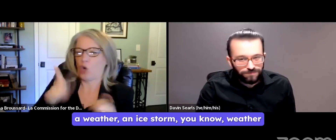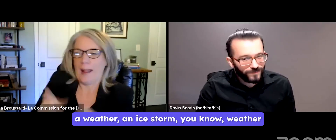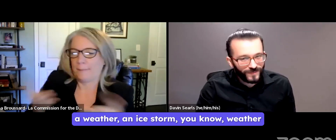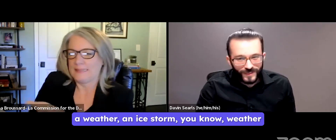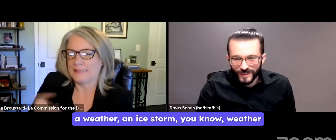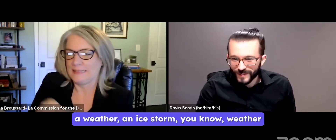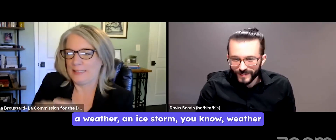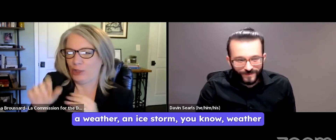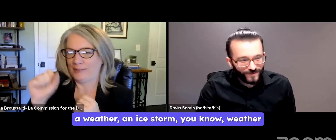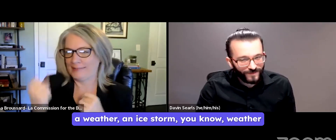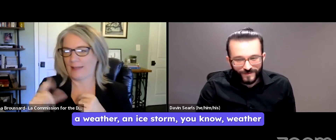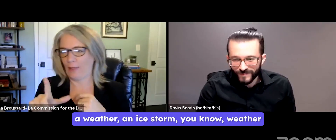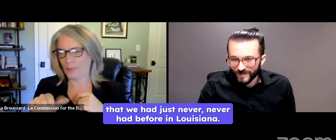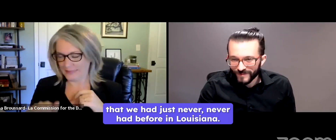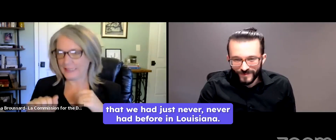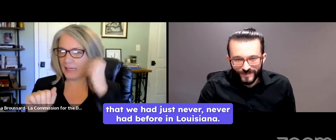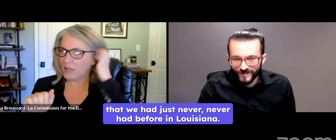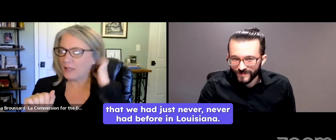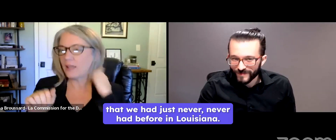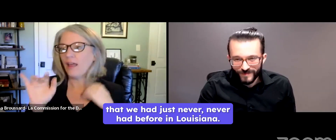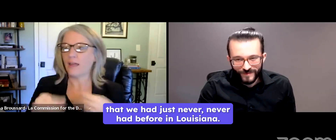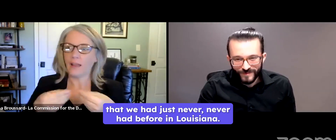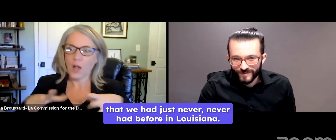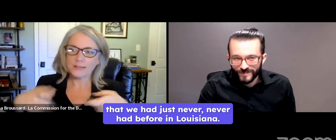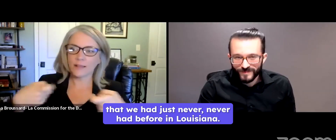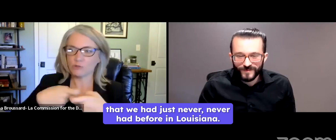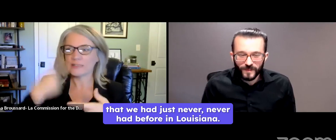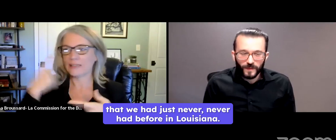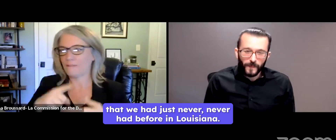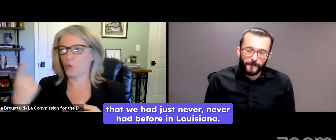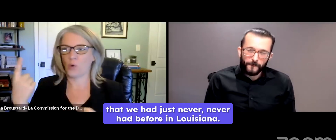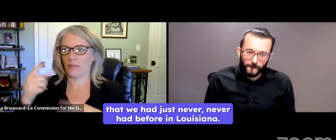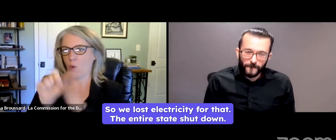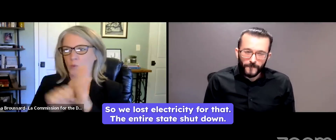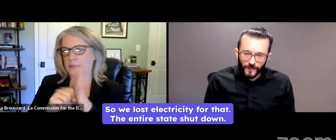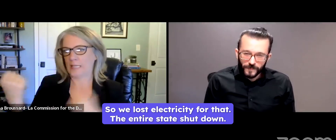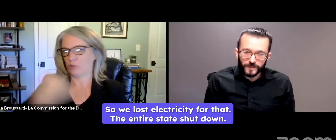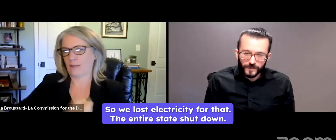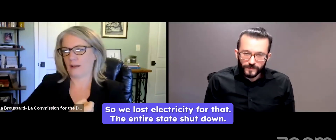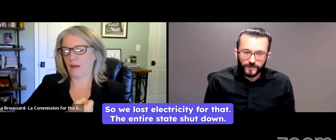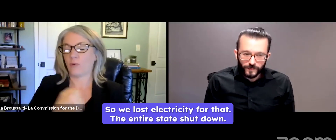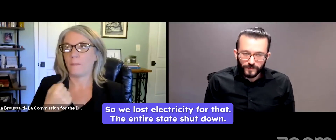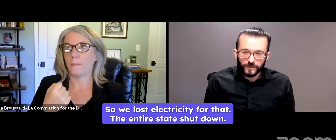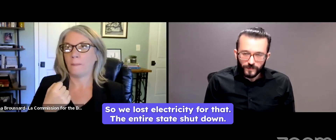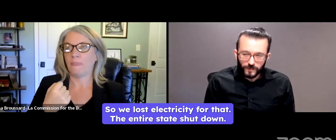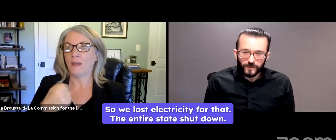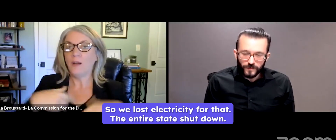an ice storm, weather that we had just never had before in Louisiana. So we lost electricity for the entire